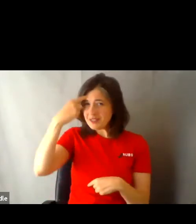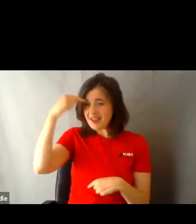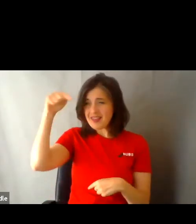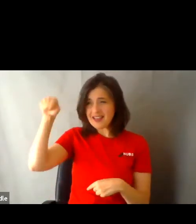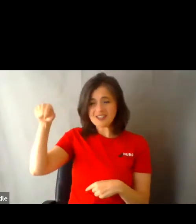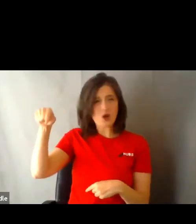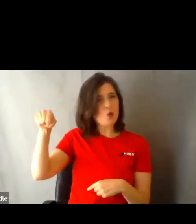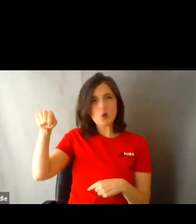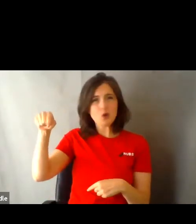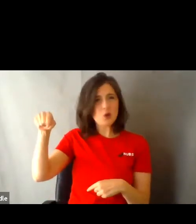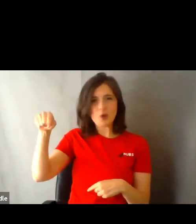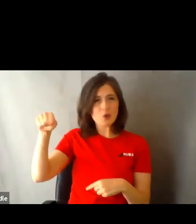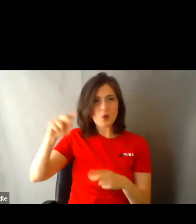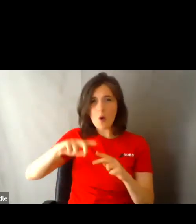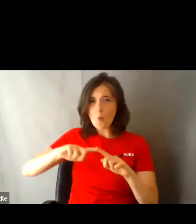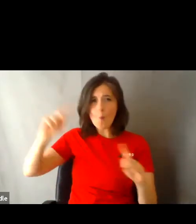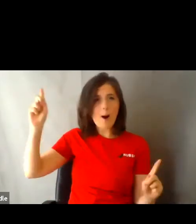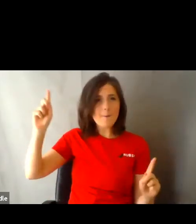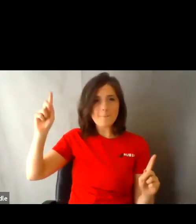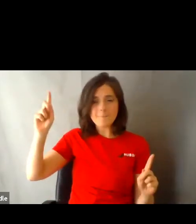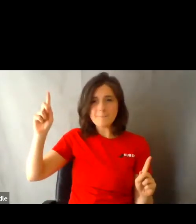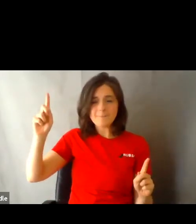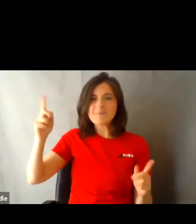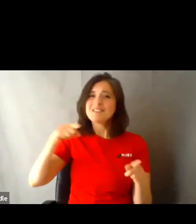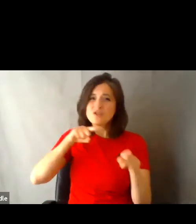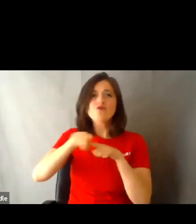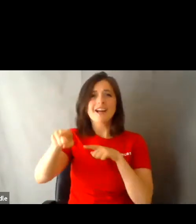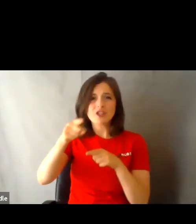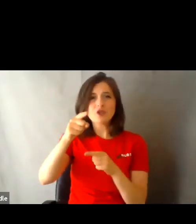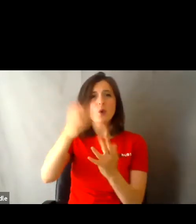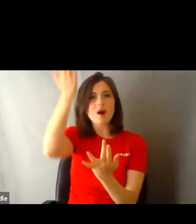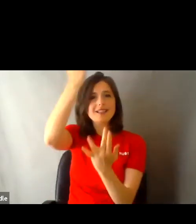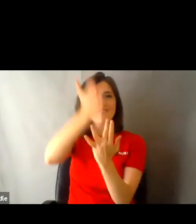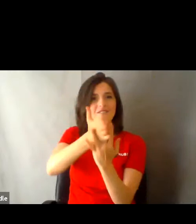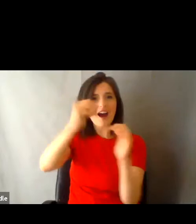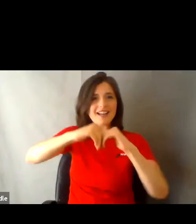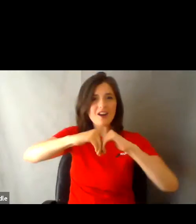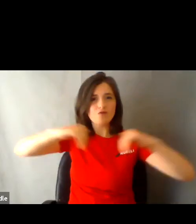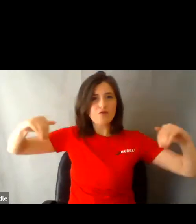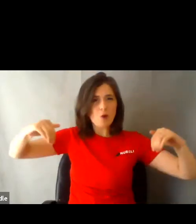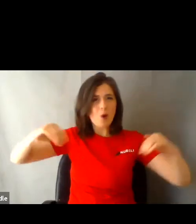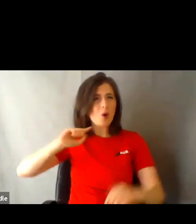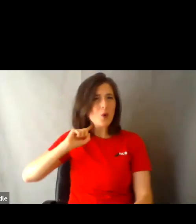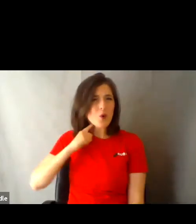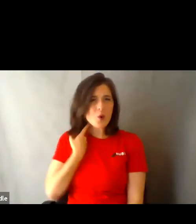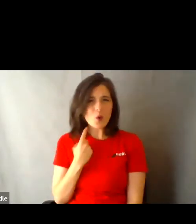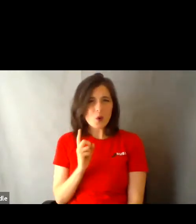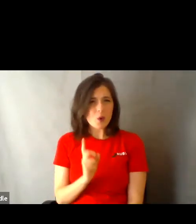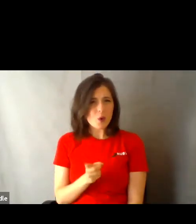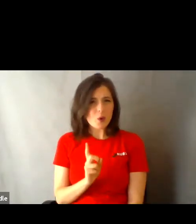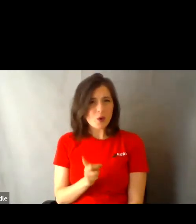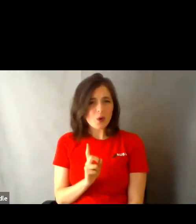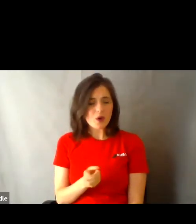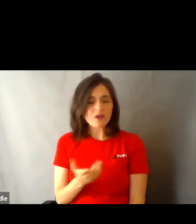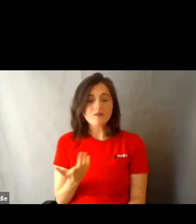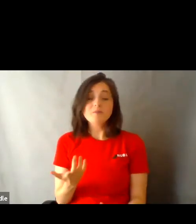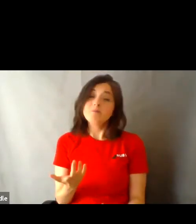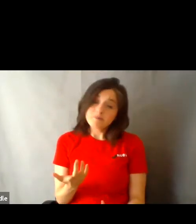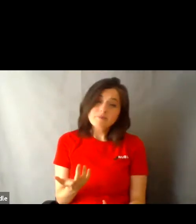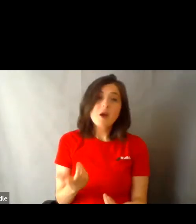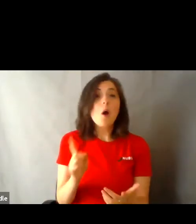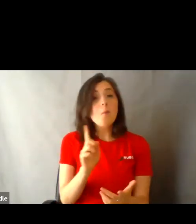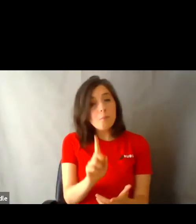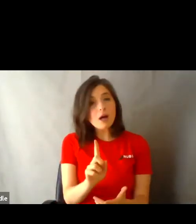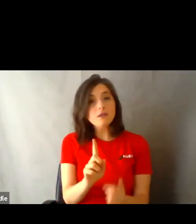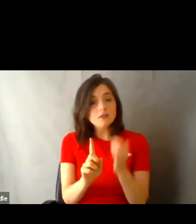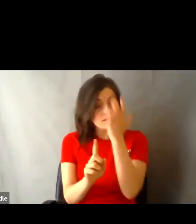become, that is about divide and rule and the brutality of that. But despite that, despite